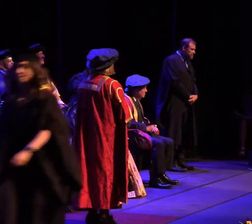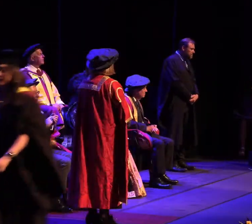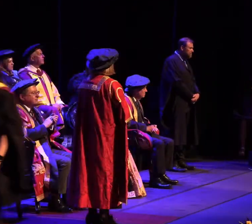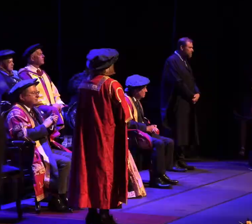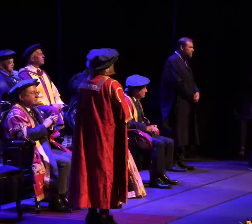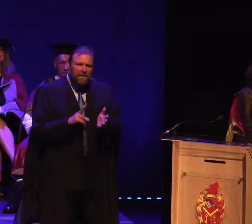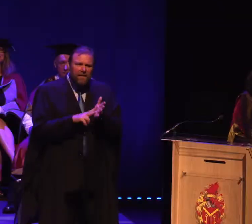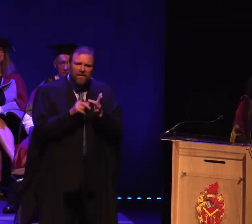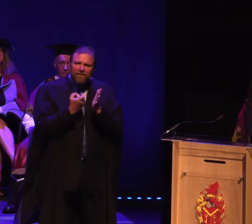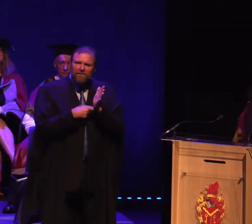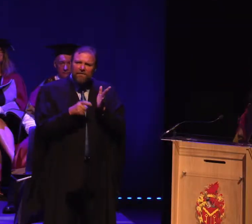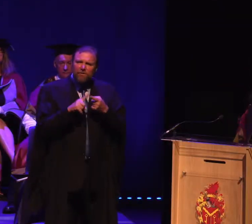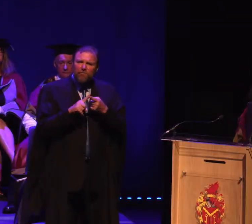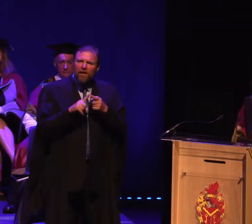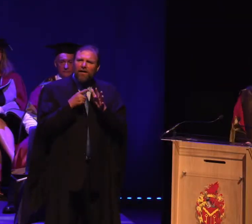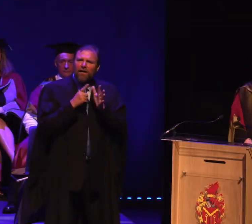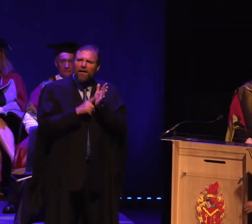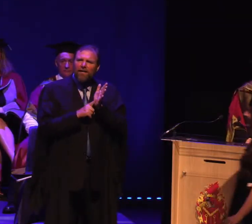Victoria Hallam.